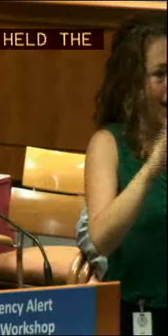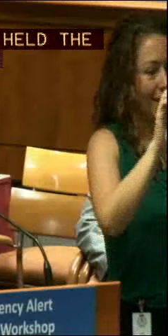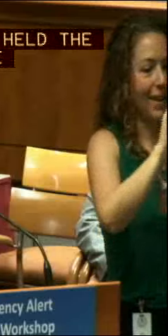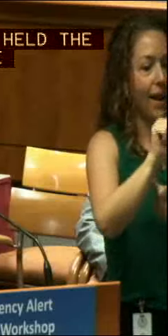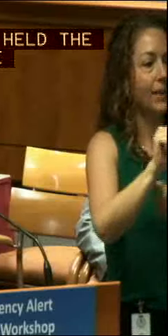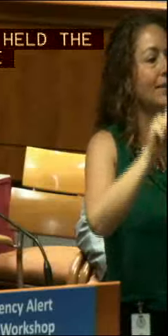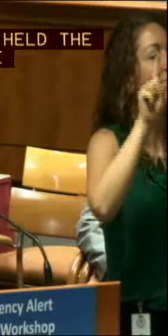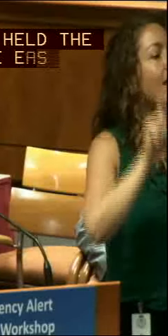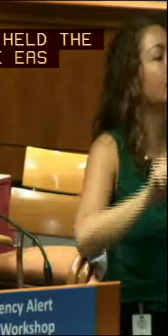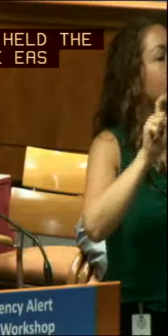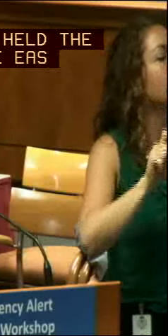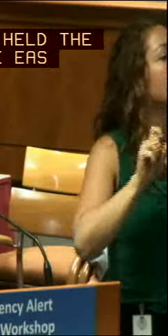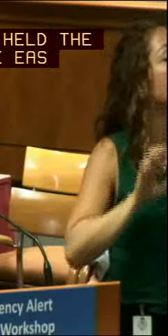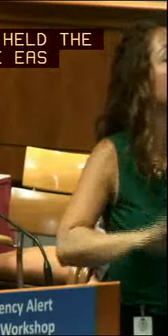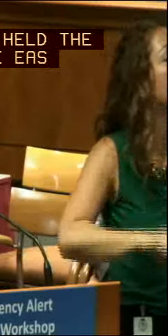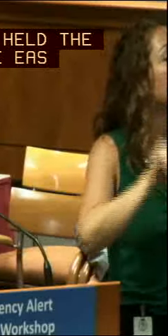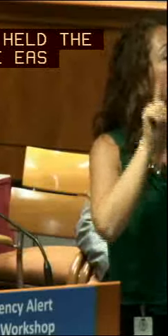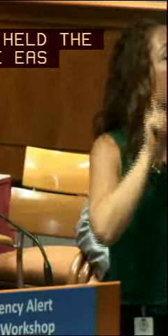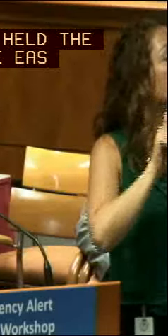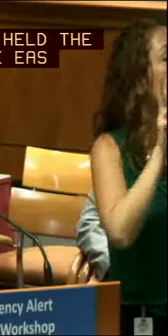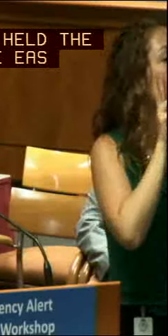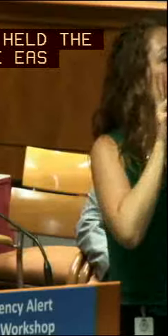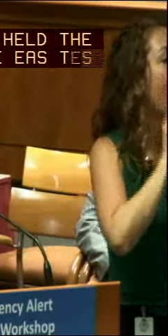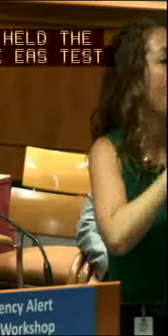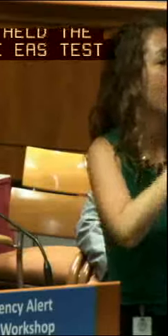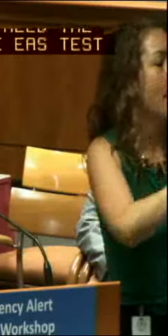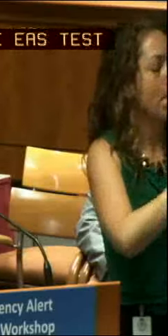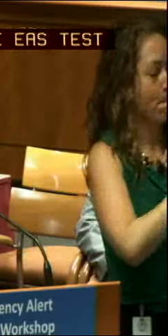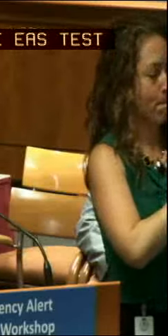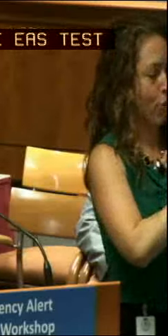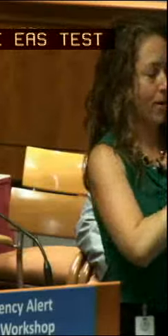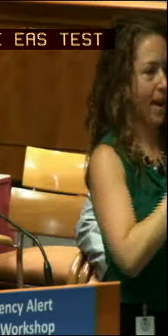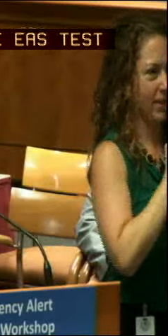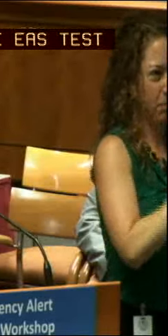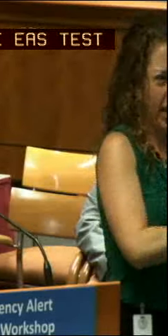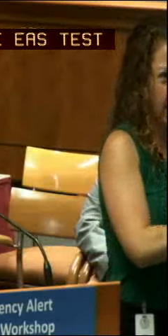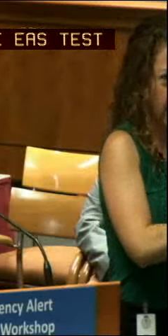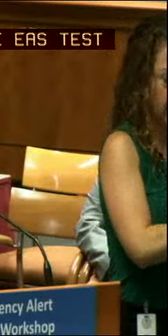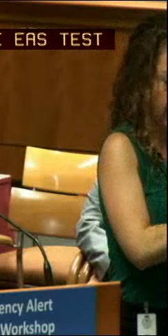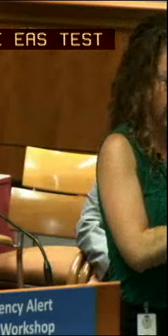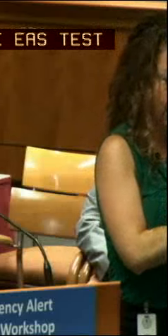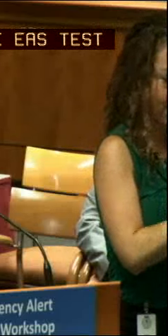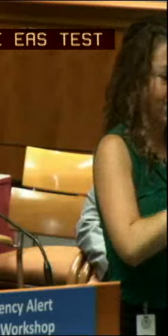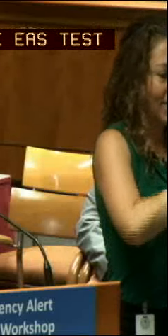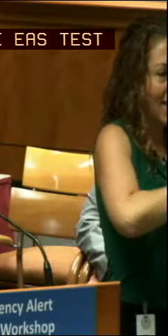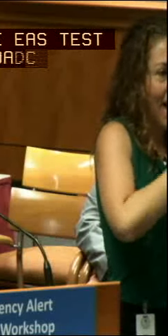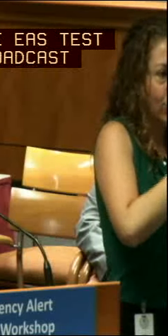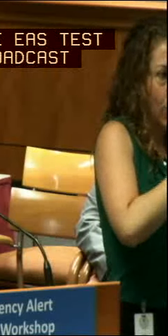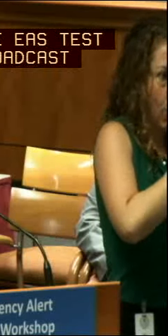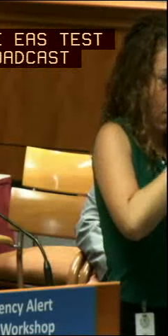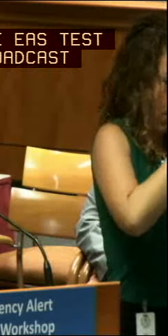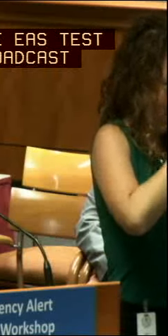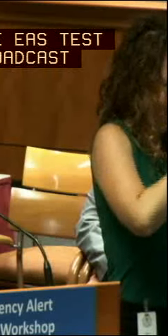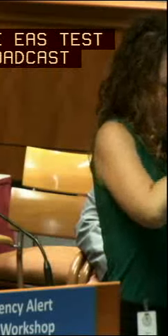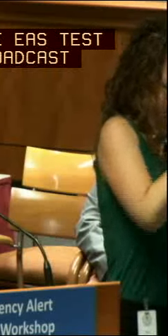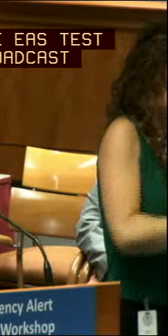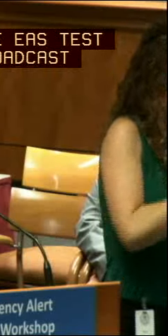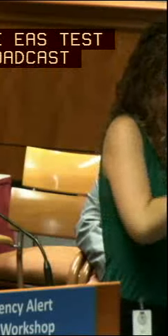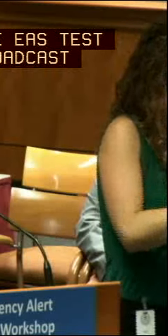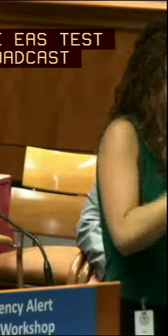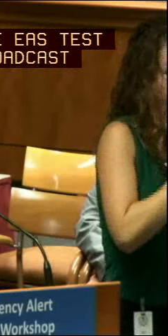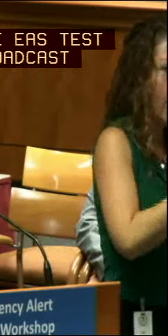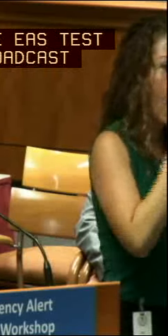to assess how the broadcast-based national architecture would perform, develop,